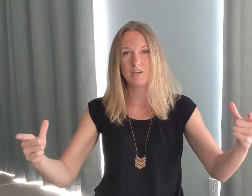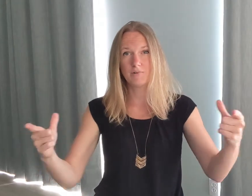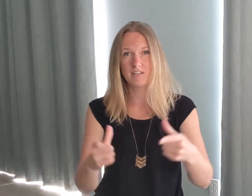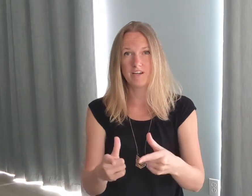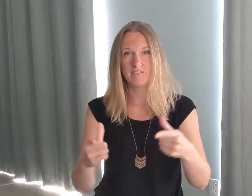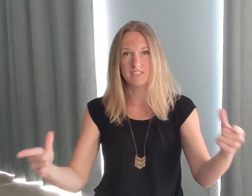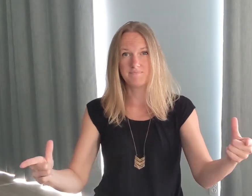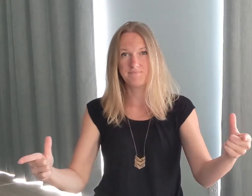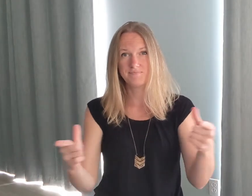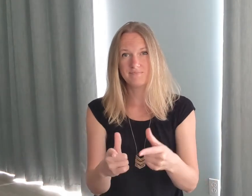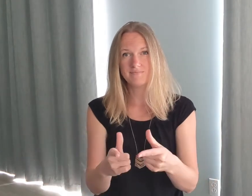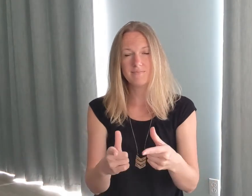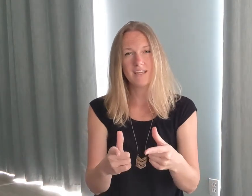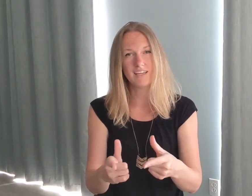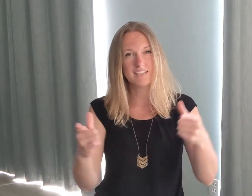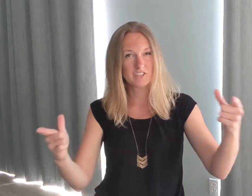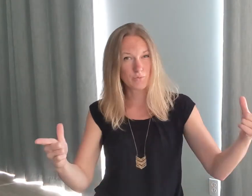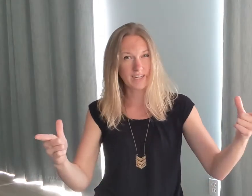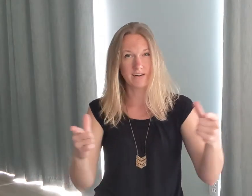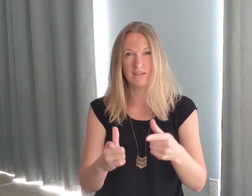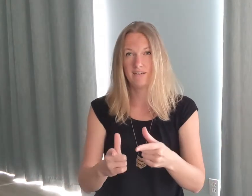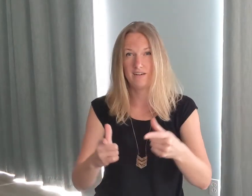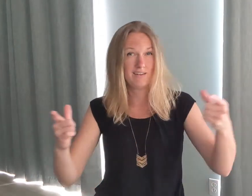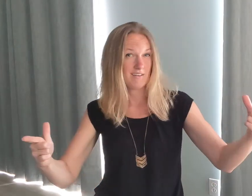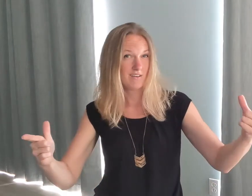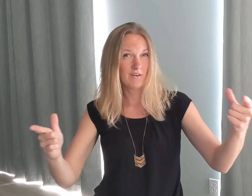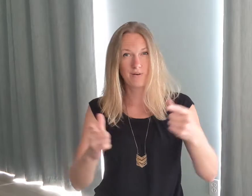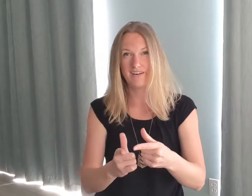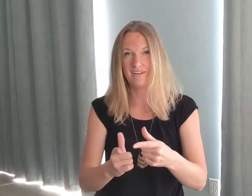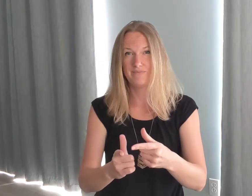bring them out. Okay, it's greater, greater.